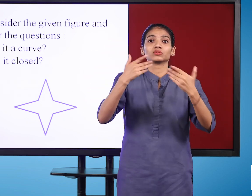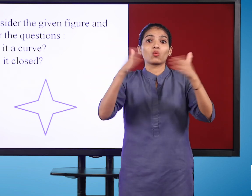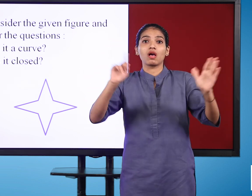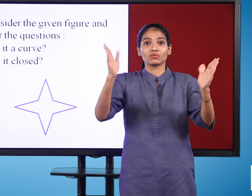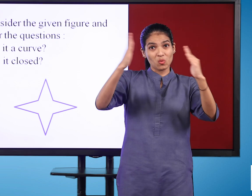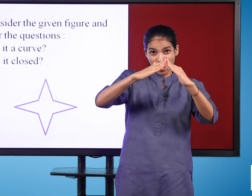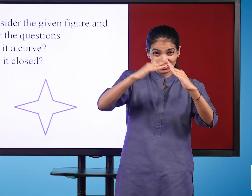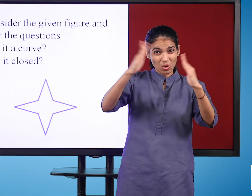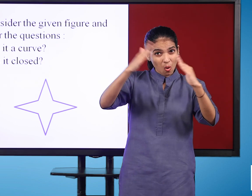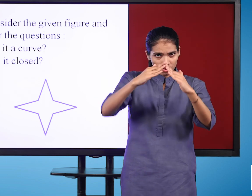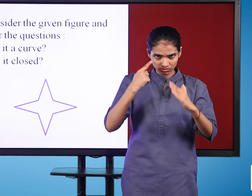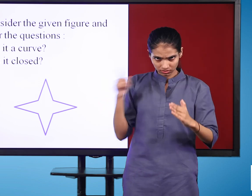closed?